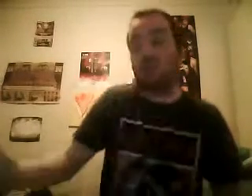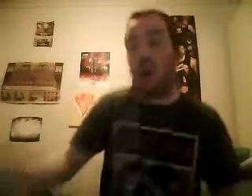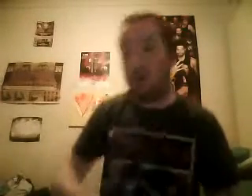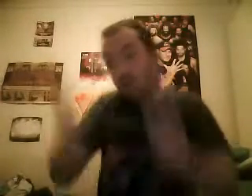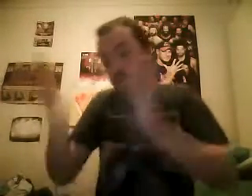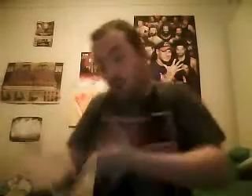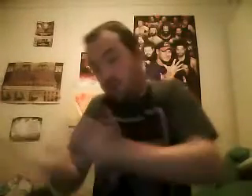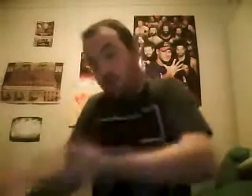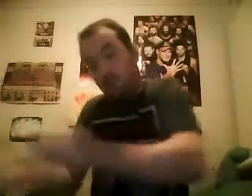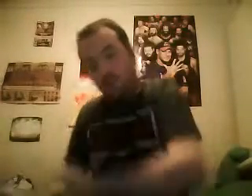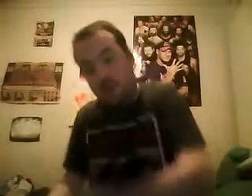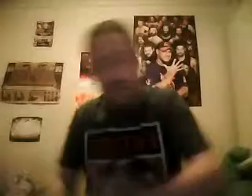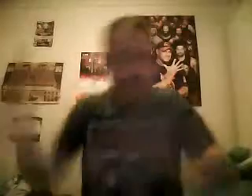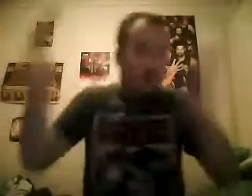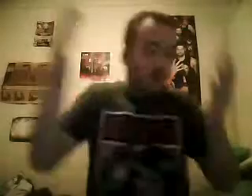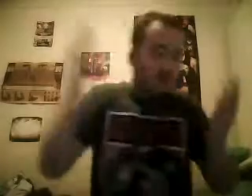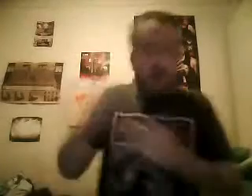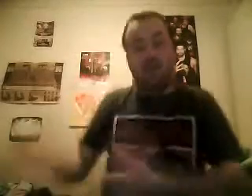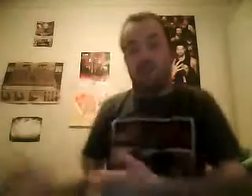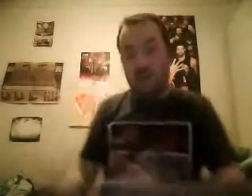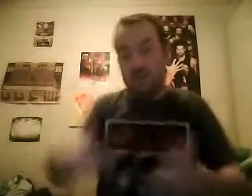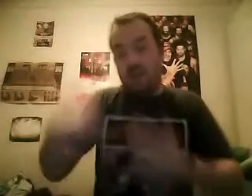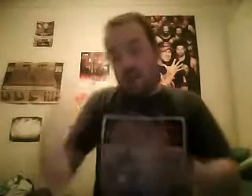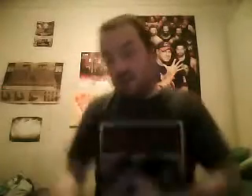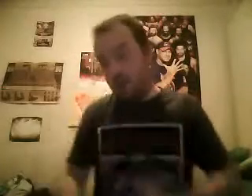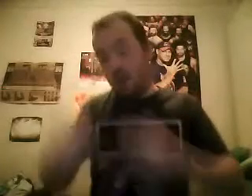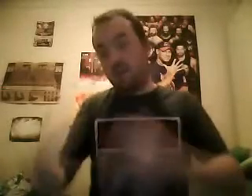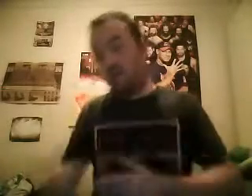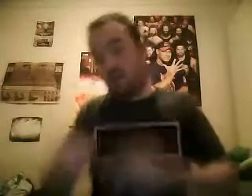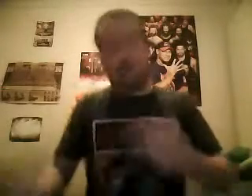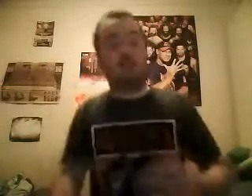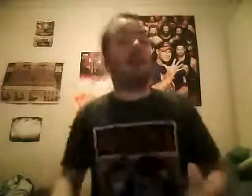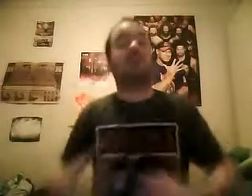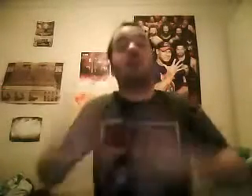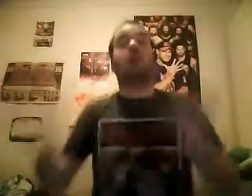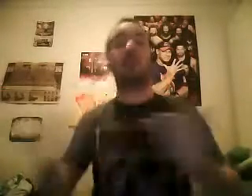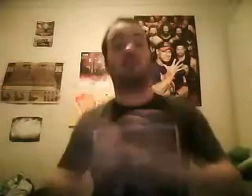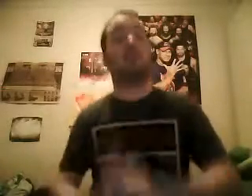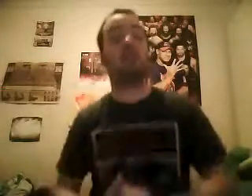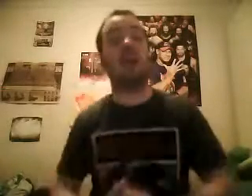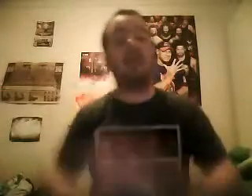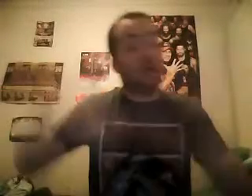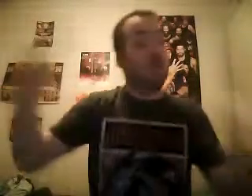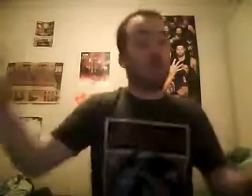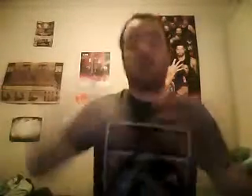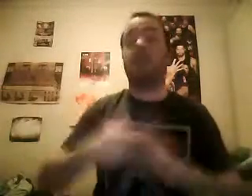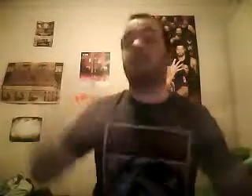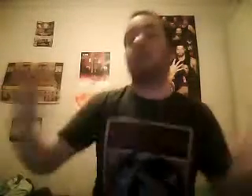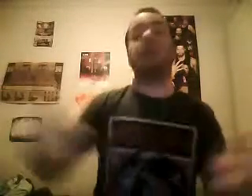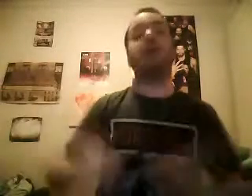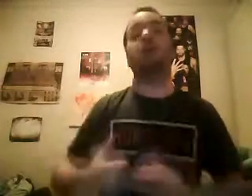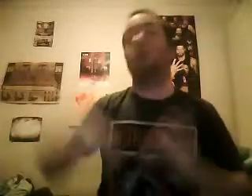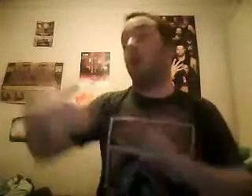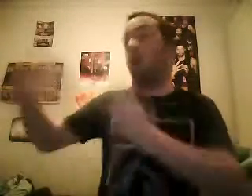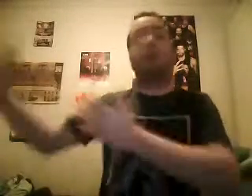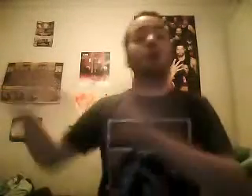title. 24/7. You got to defend it anytime, anywhere, any place. Yes, I get it. But Shane's a heel. Of course he's